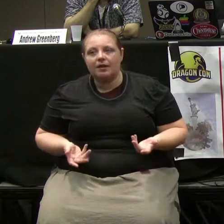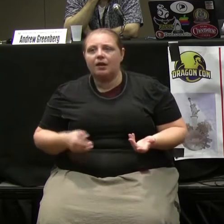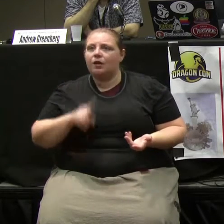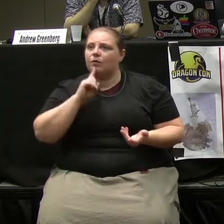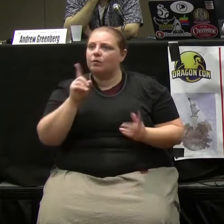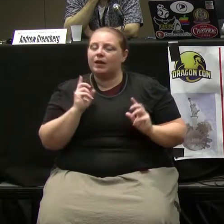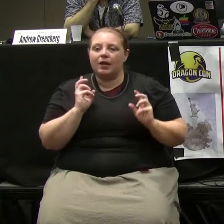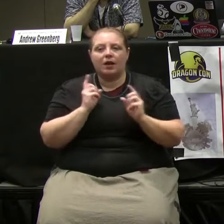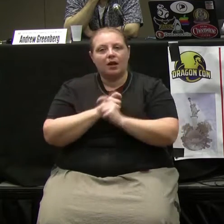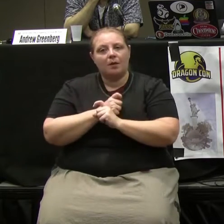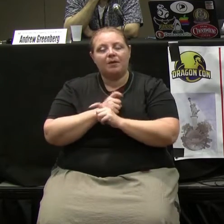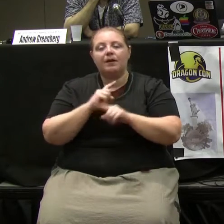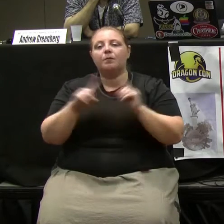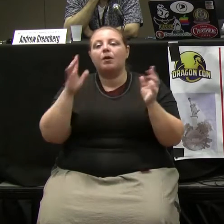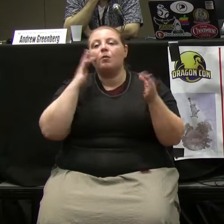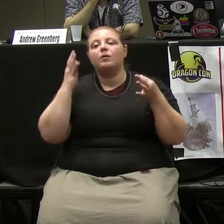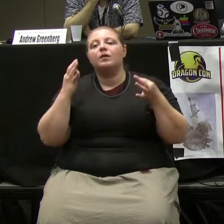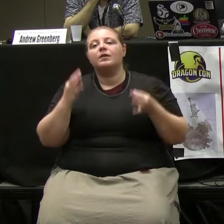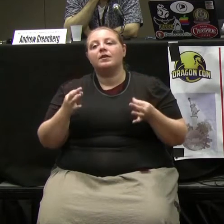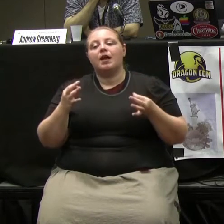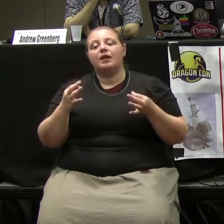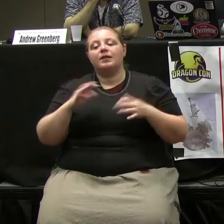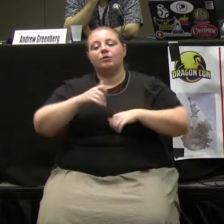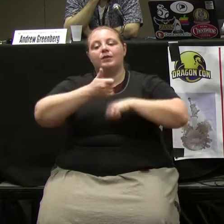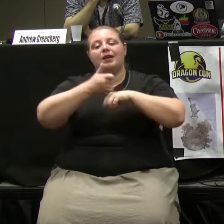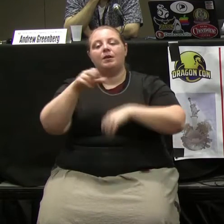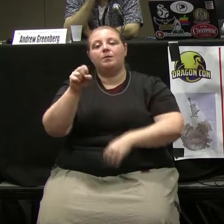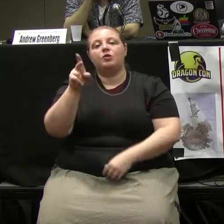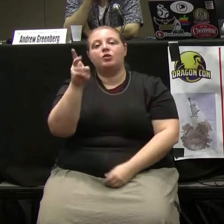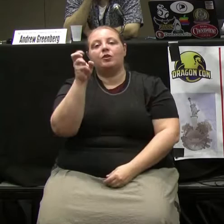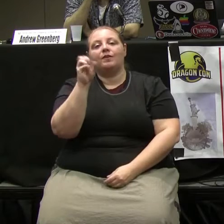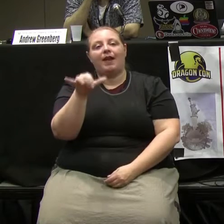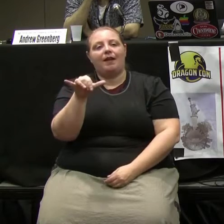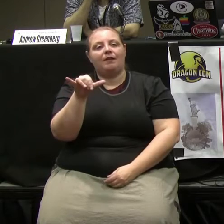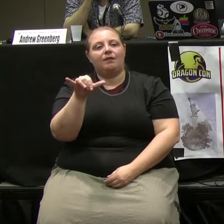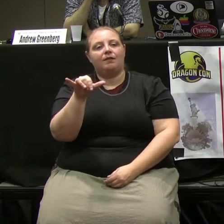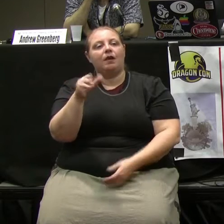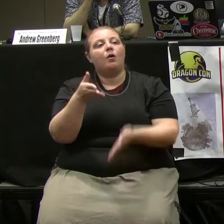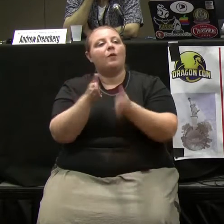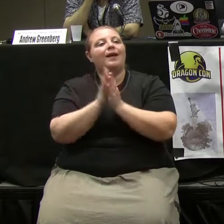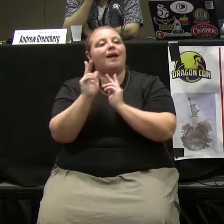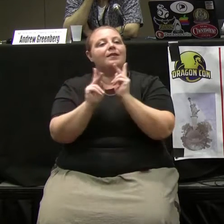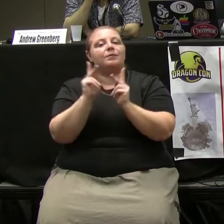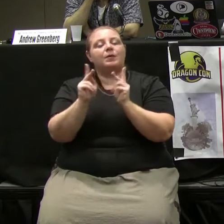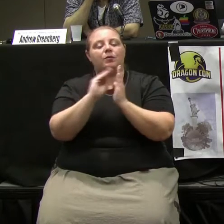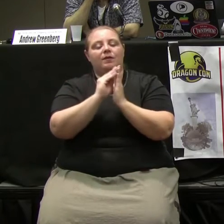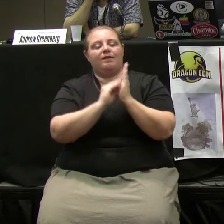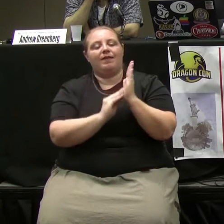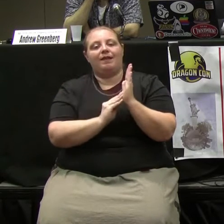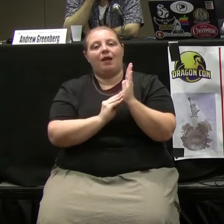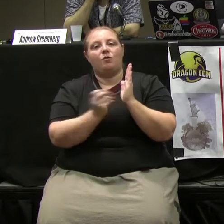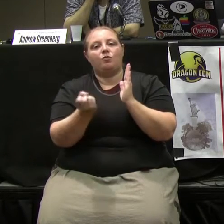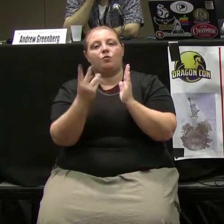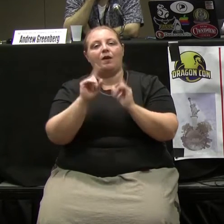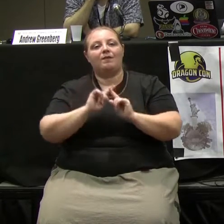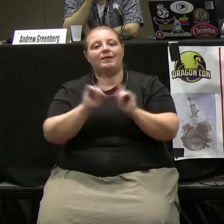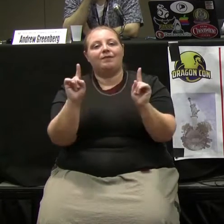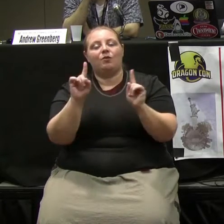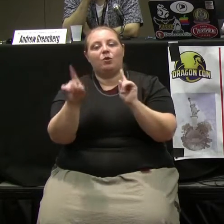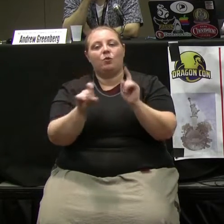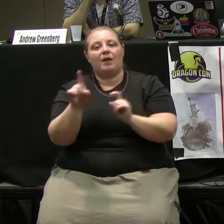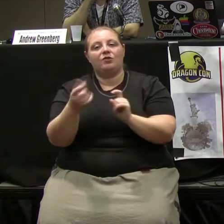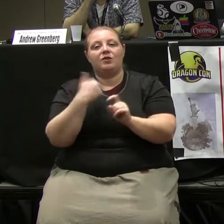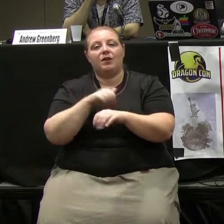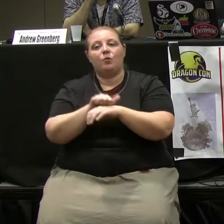complicated process. What we did was we actually built a survey where we asked people to fill out answers to 12 different questions. And we